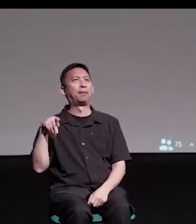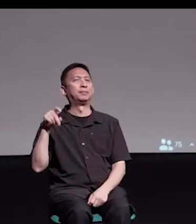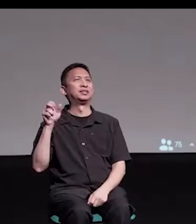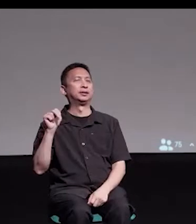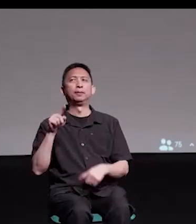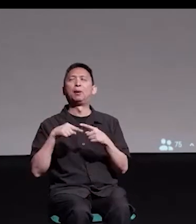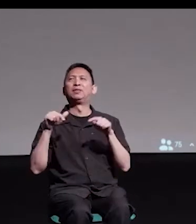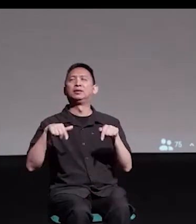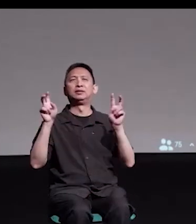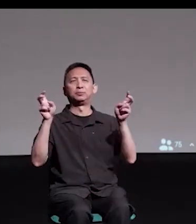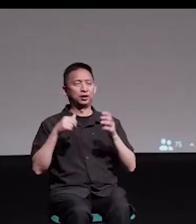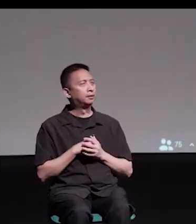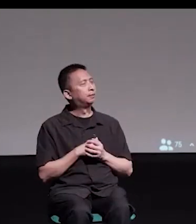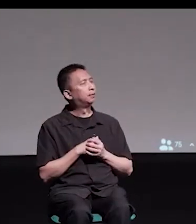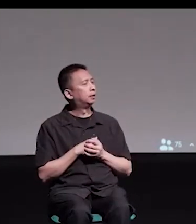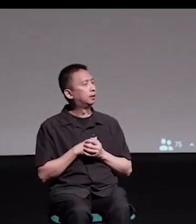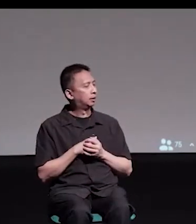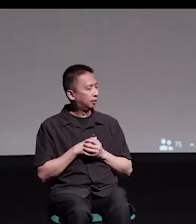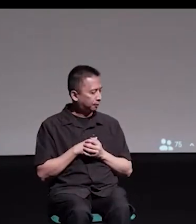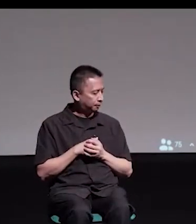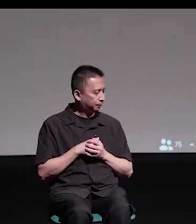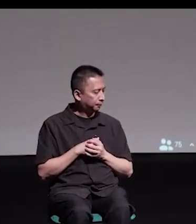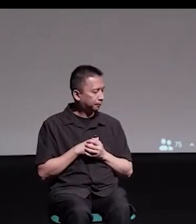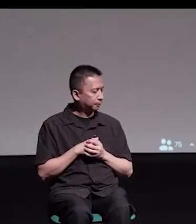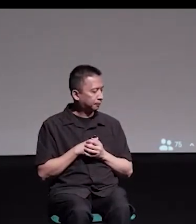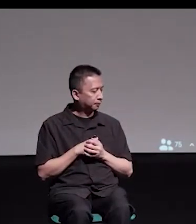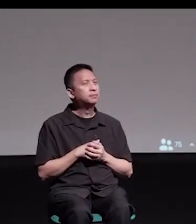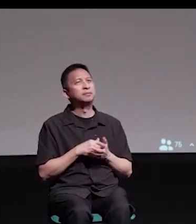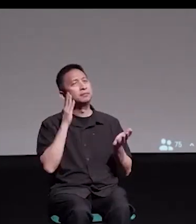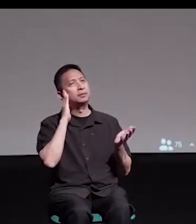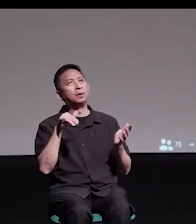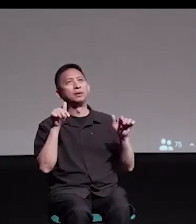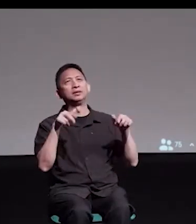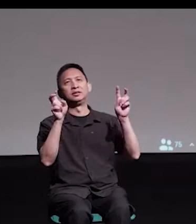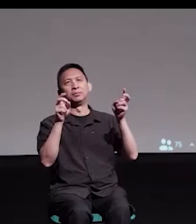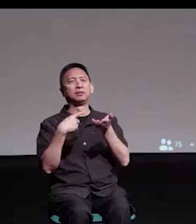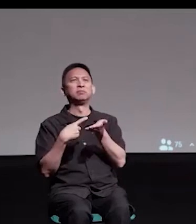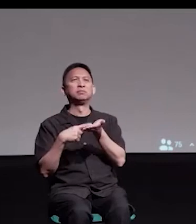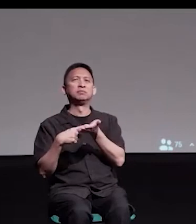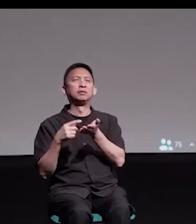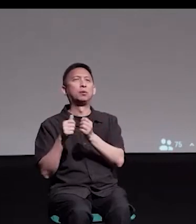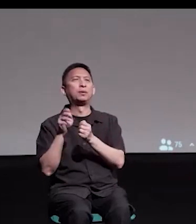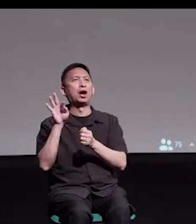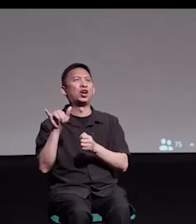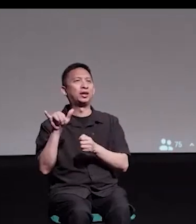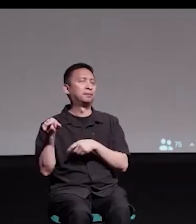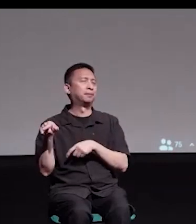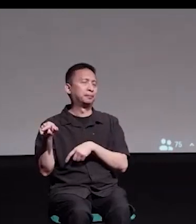I wanted her brain on this, you know, subject, and she said, you know, we're the